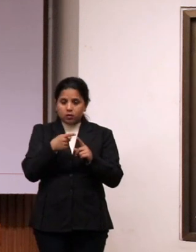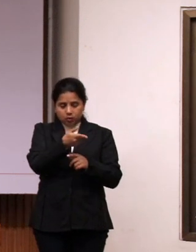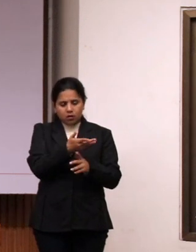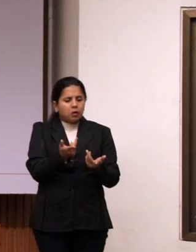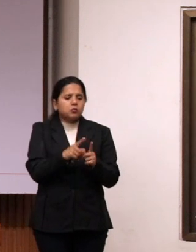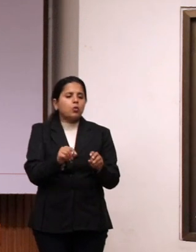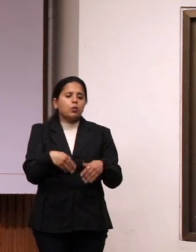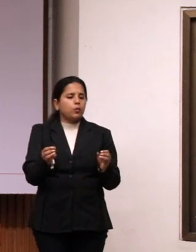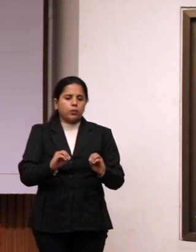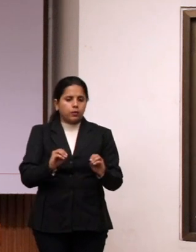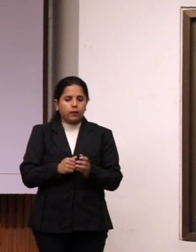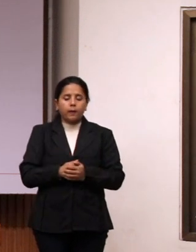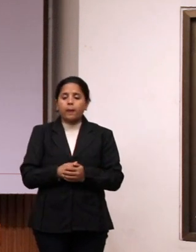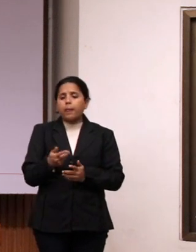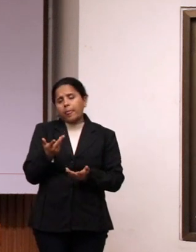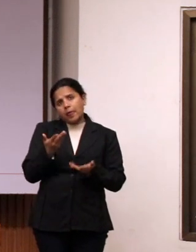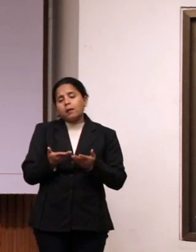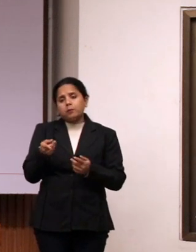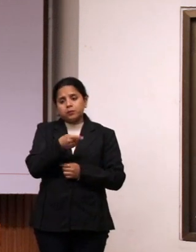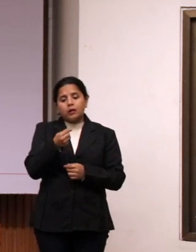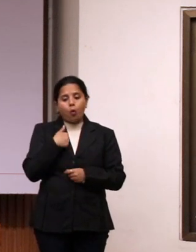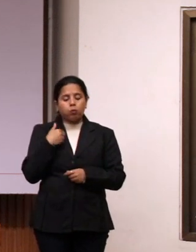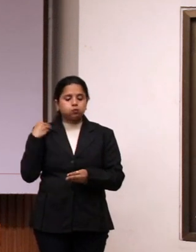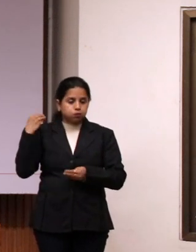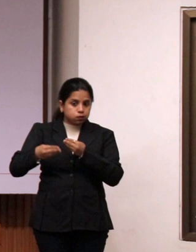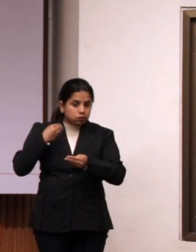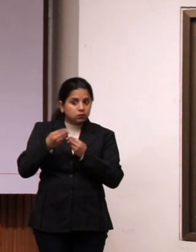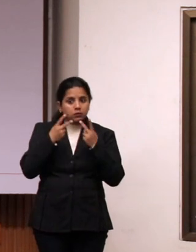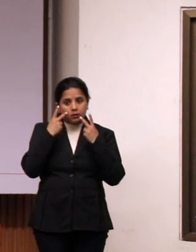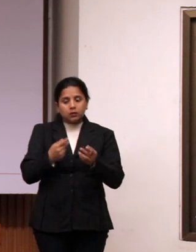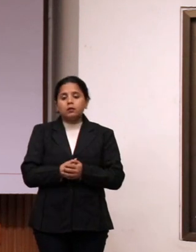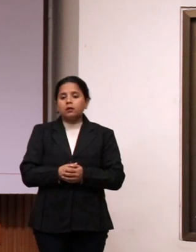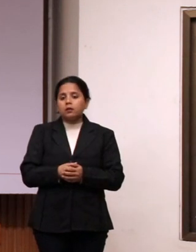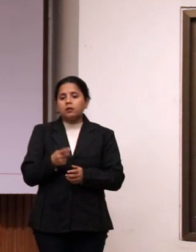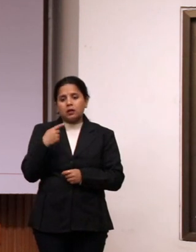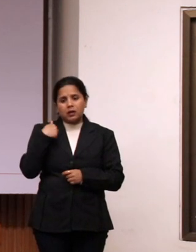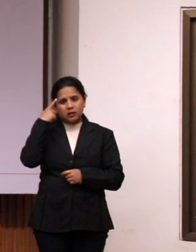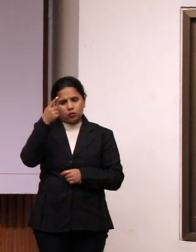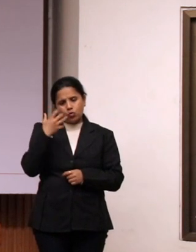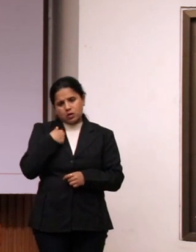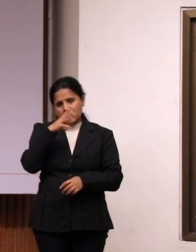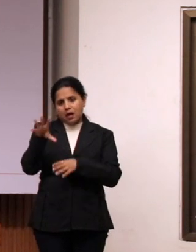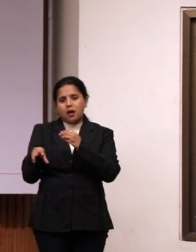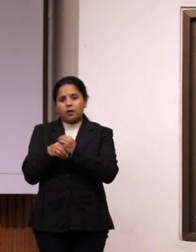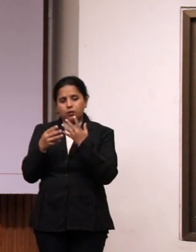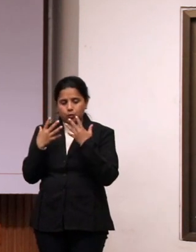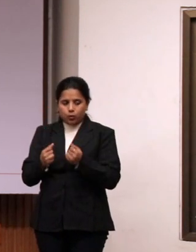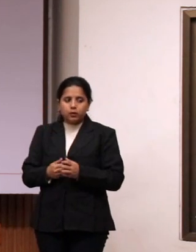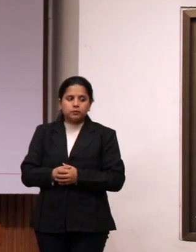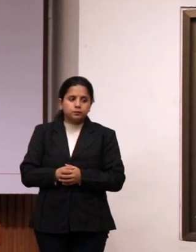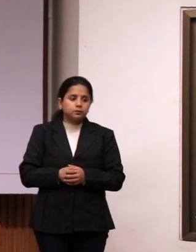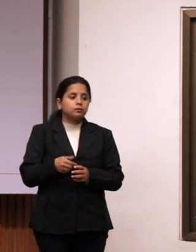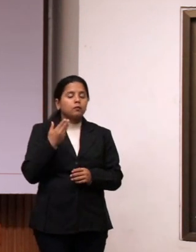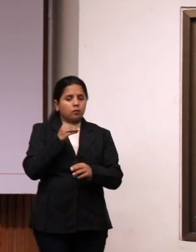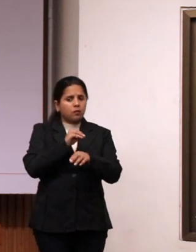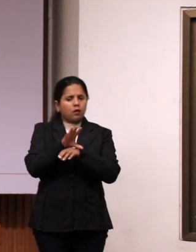die. At least, up to our generations. Yeah. And obviously all the working plans of the forest. Yeah. There is a